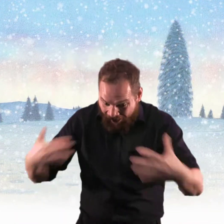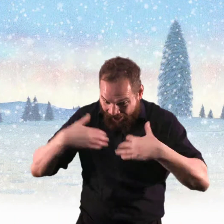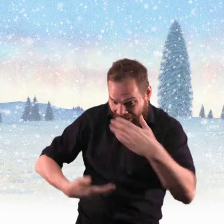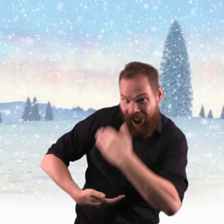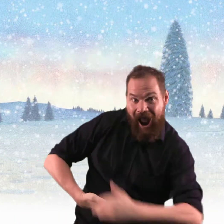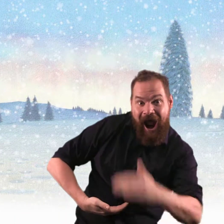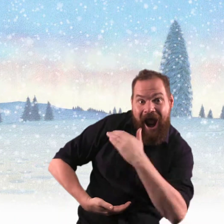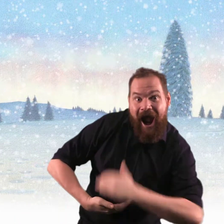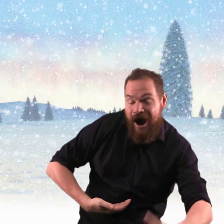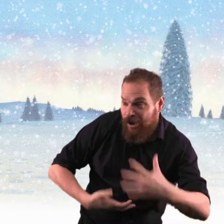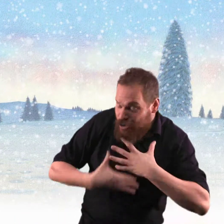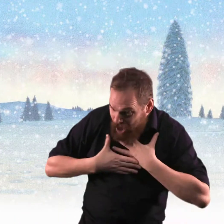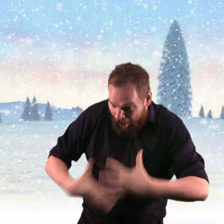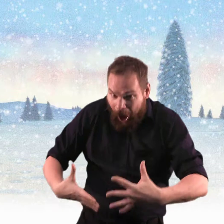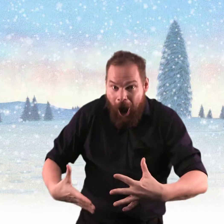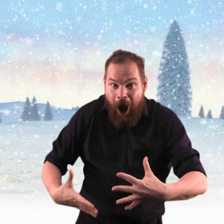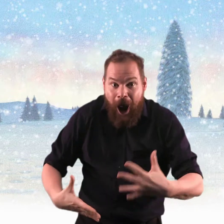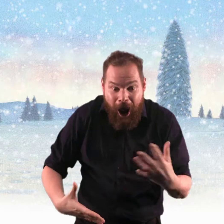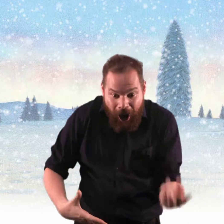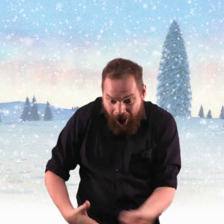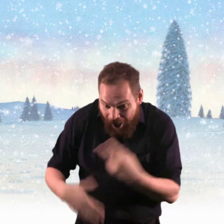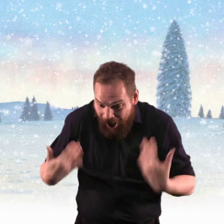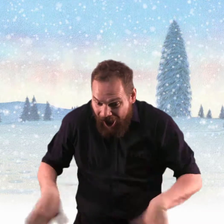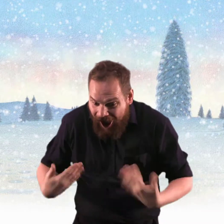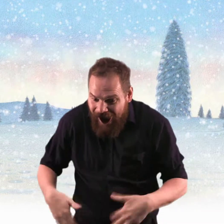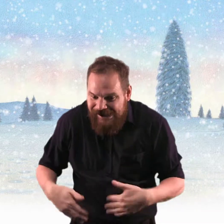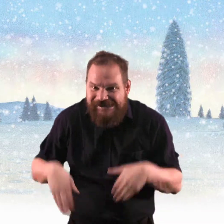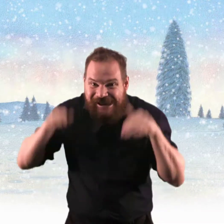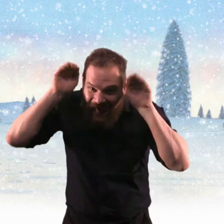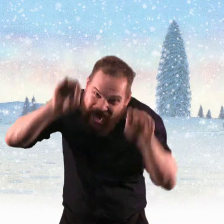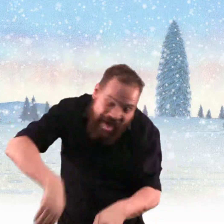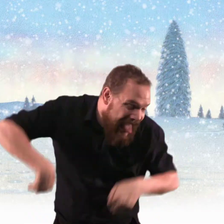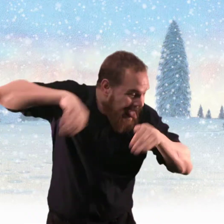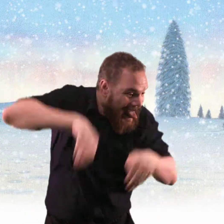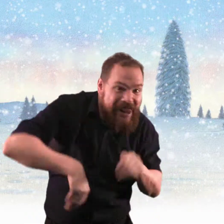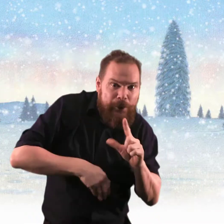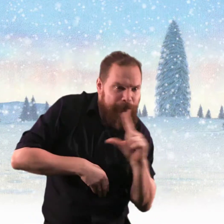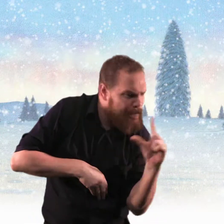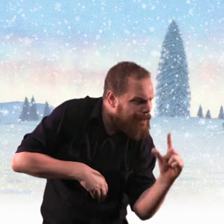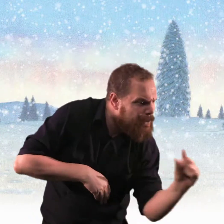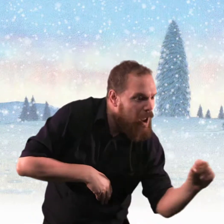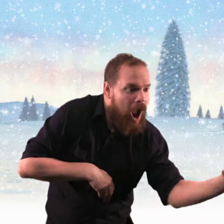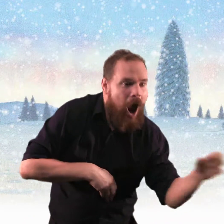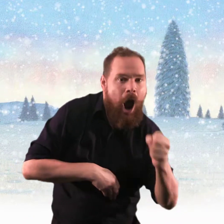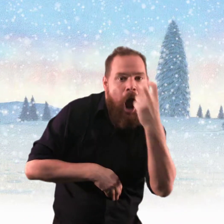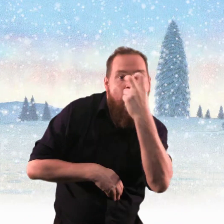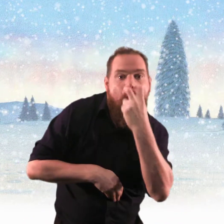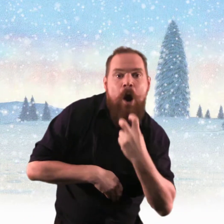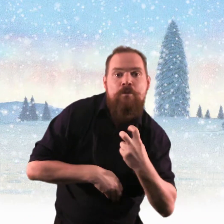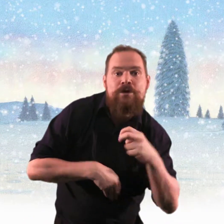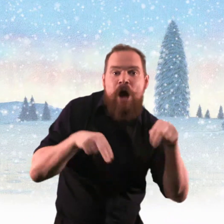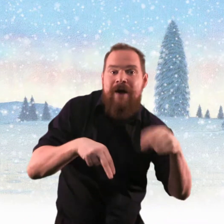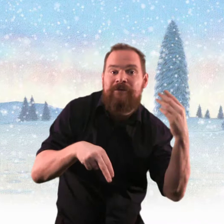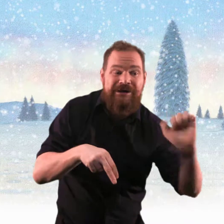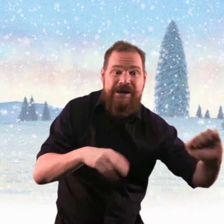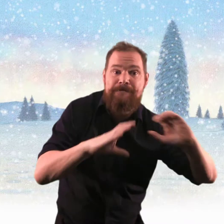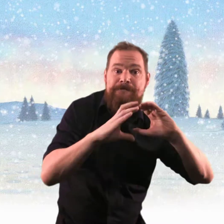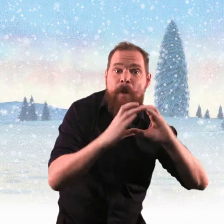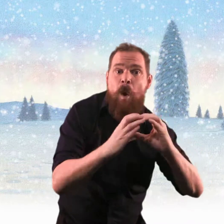The Snowdog bounded up to him, jumping in his arms and licking his cheek. Billy was shocked they were alive. The